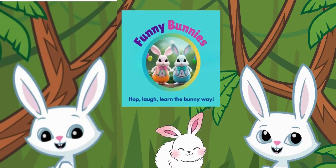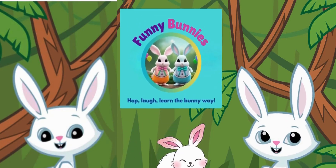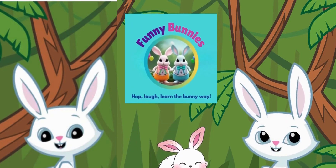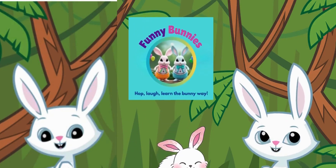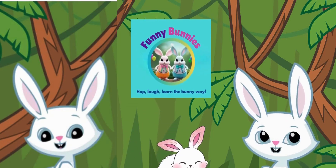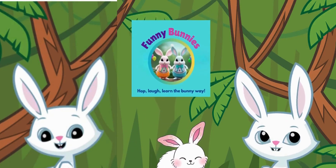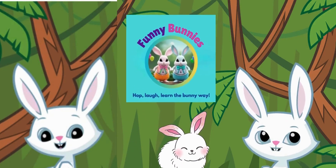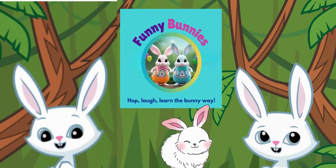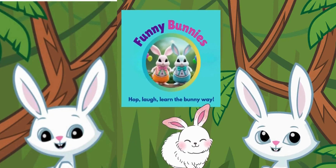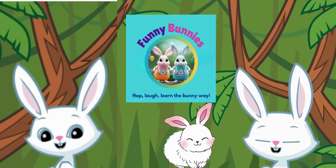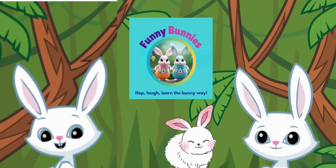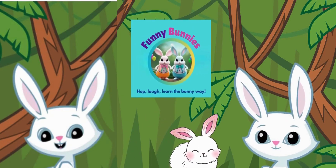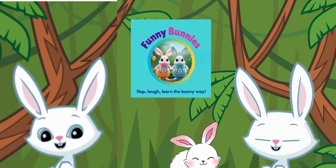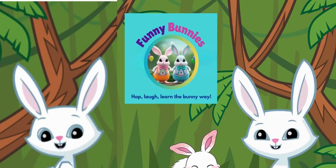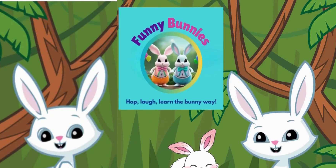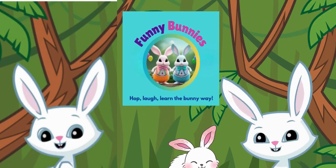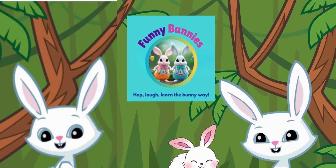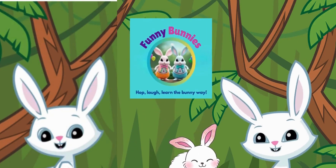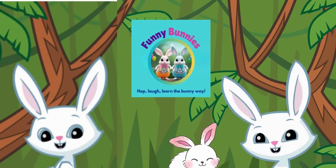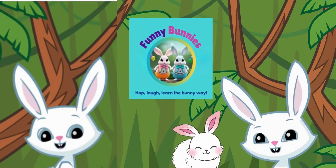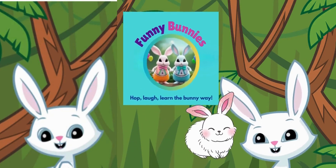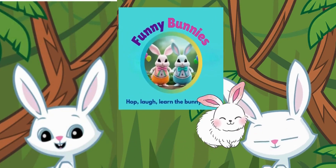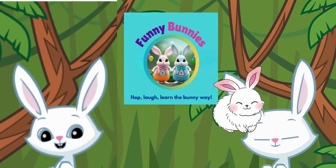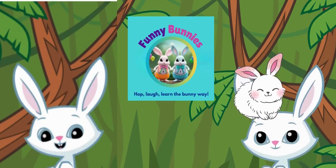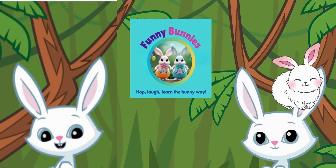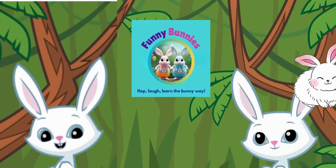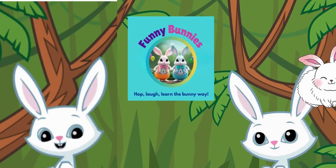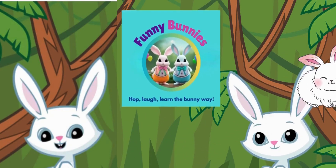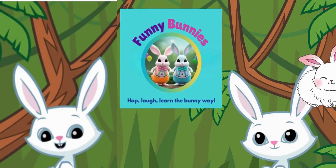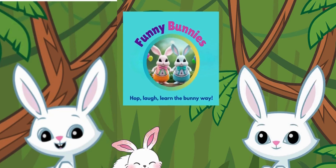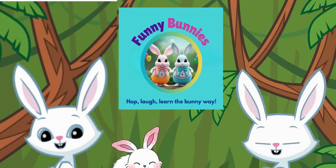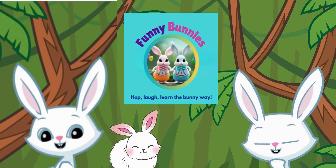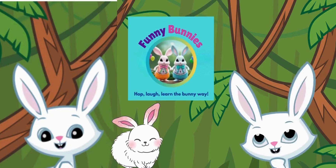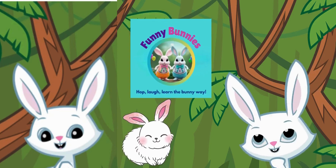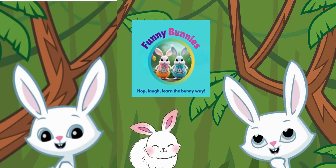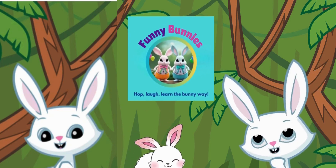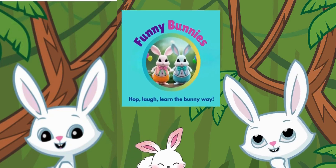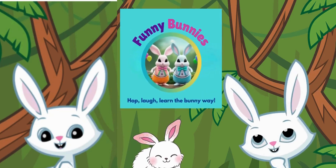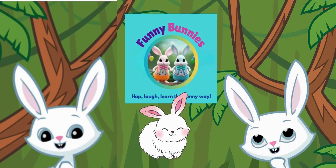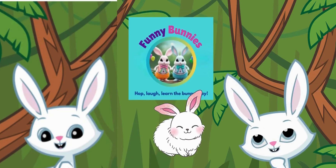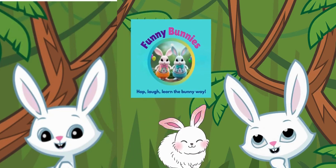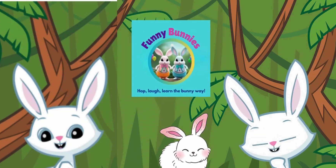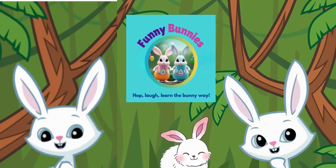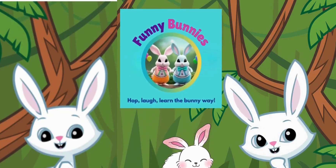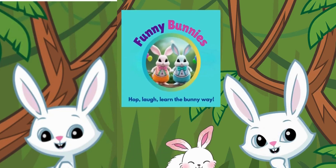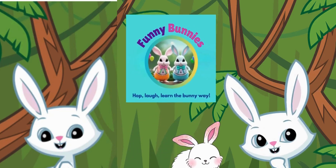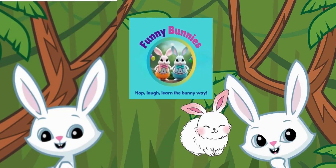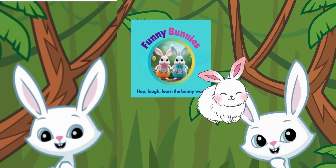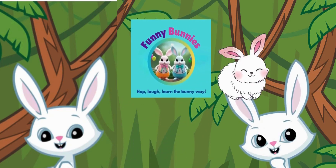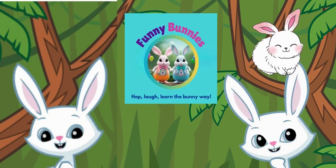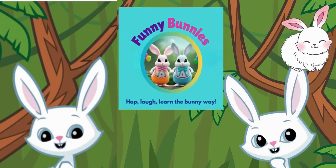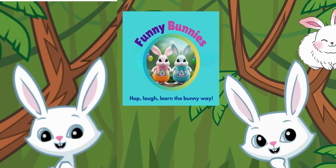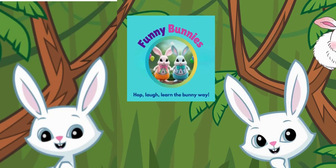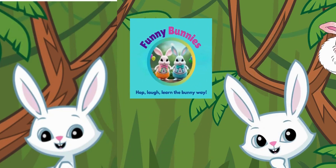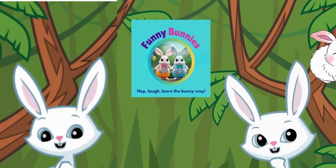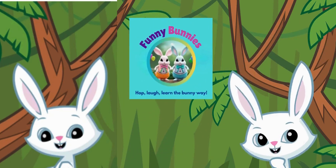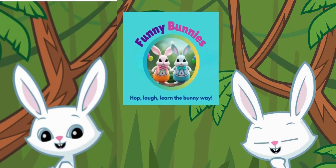and every hop is an adventure. Let's hop in and learn with us.